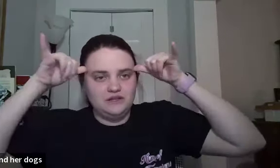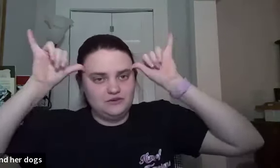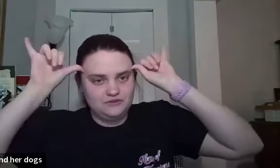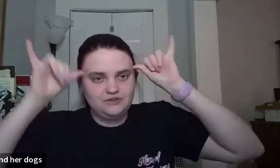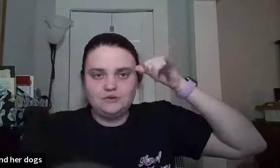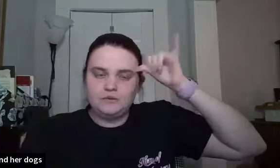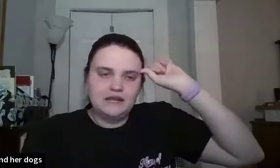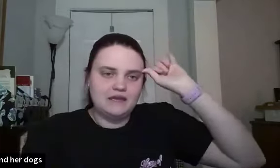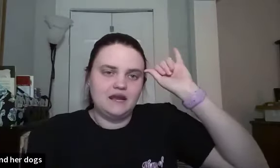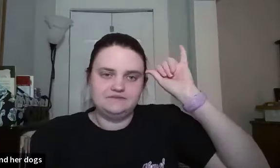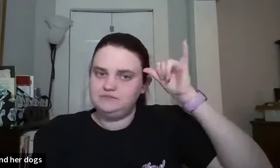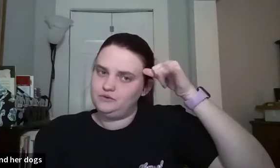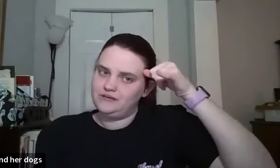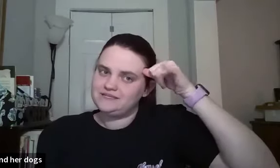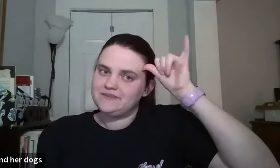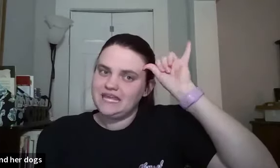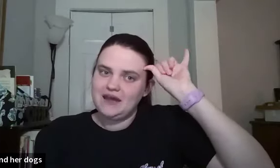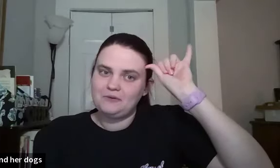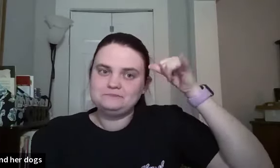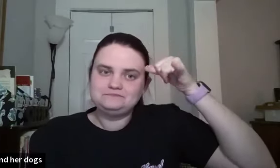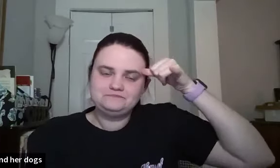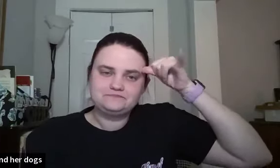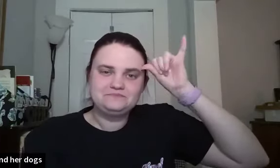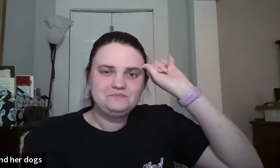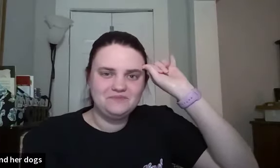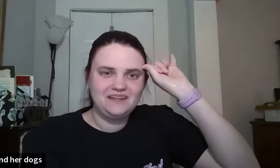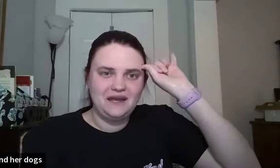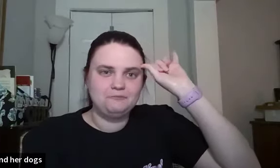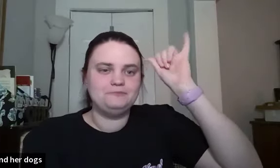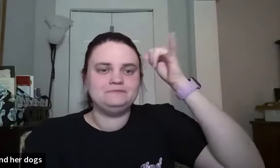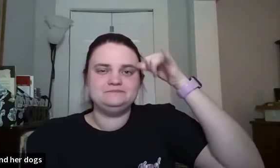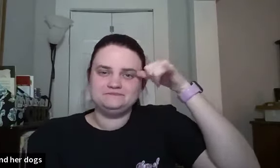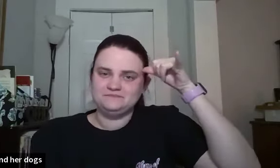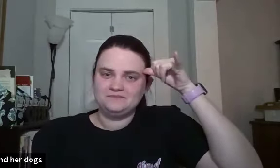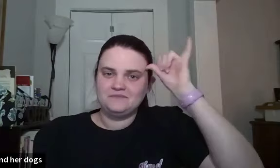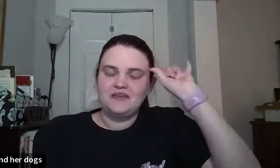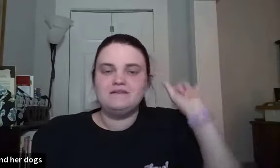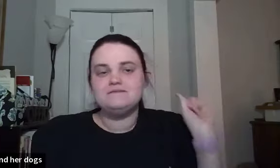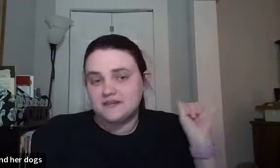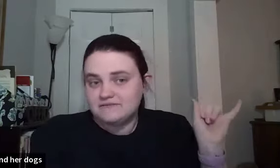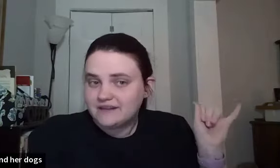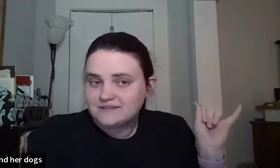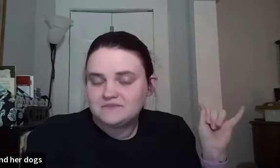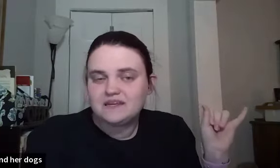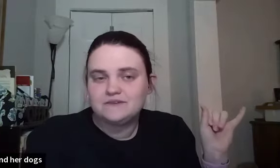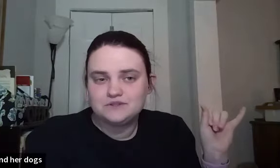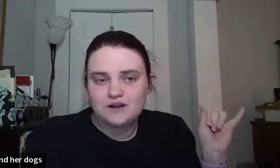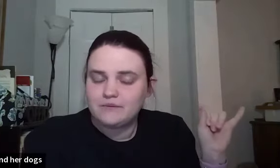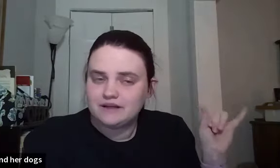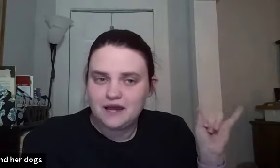do two or one hand. I've seen both ways. Cow, cow. Fun fact, if you were talking about a